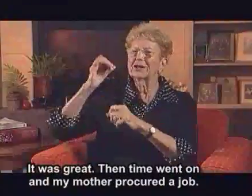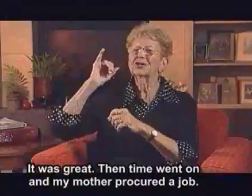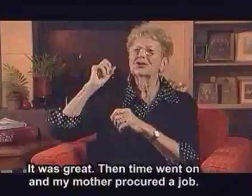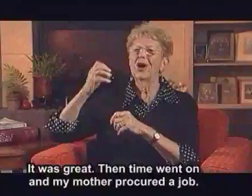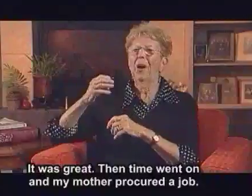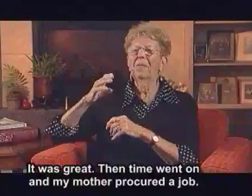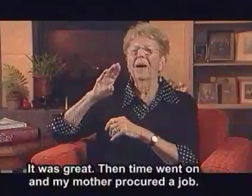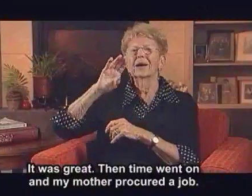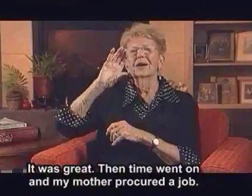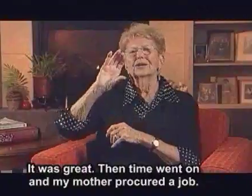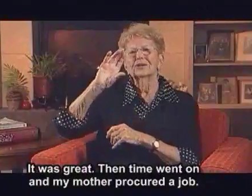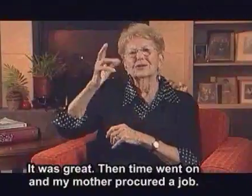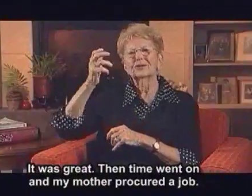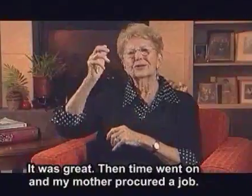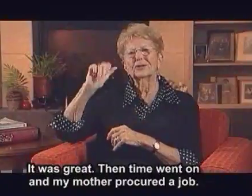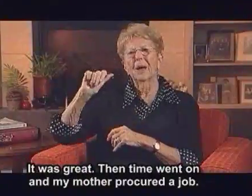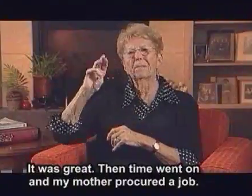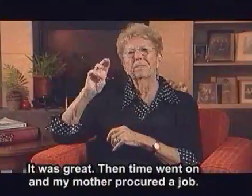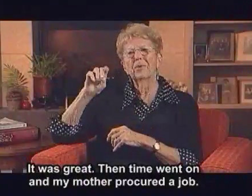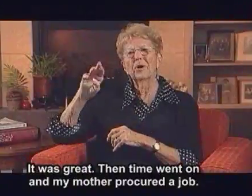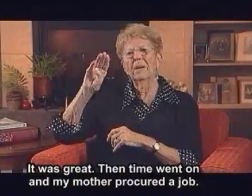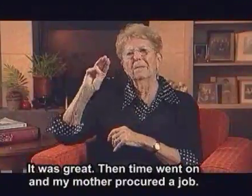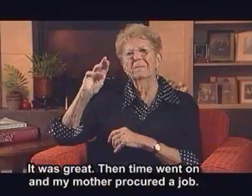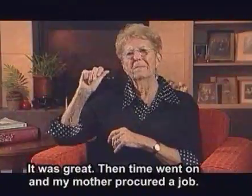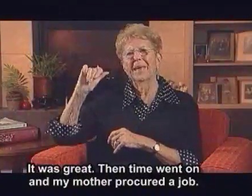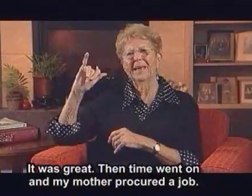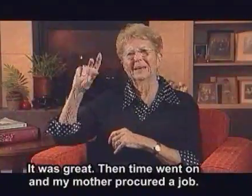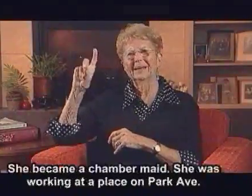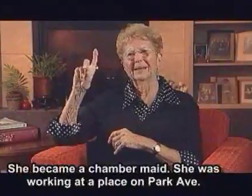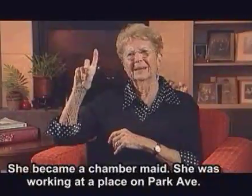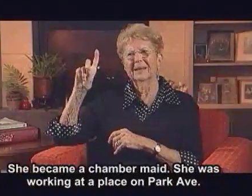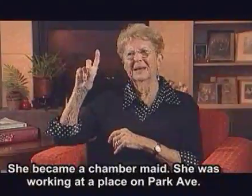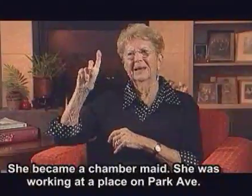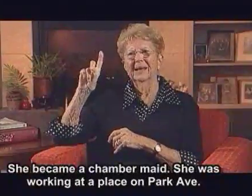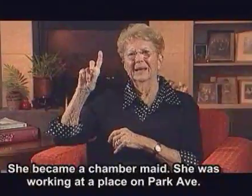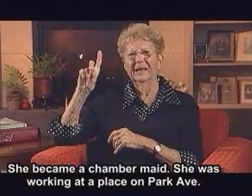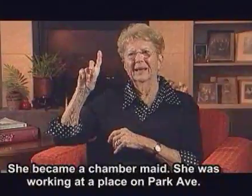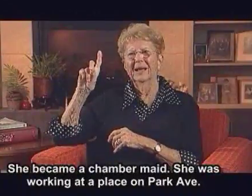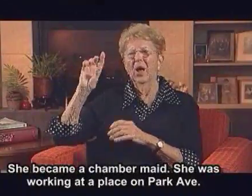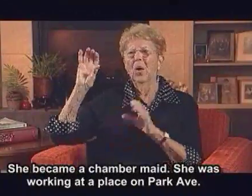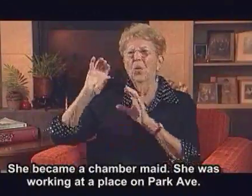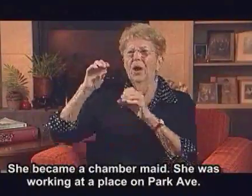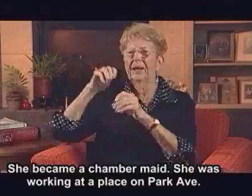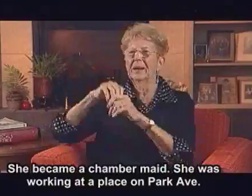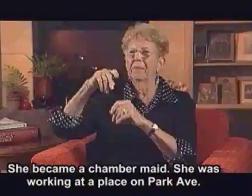And then time went on, and my mother procured a job. She became a chambermaid.